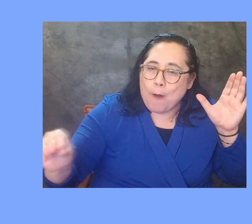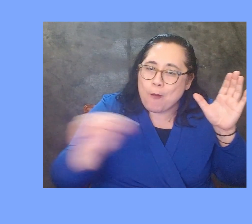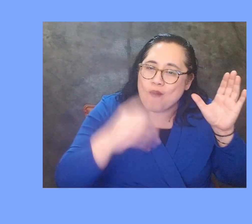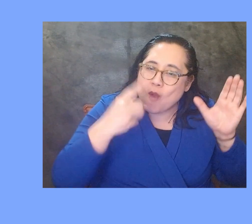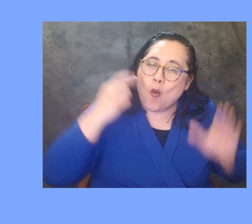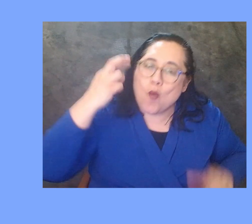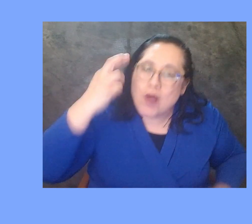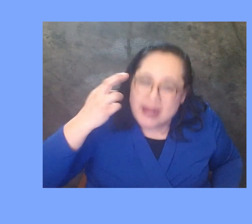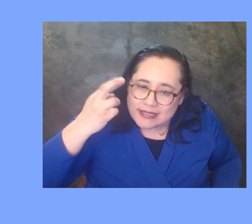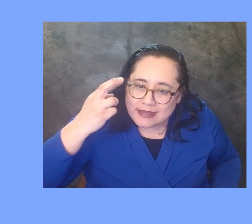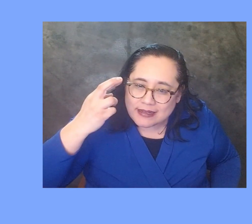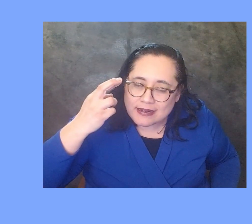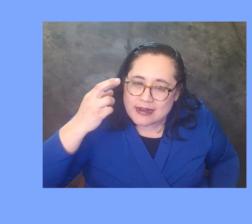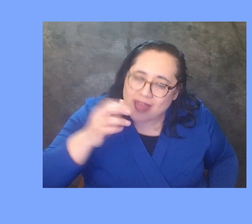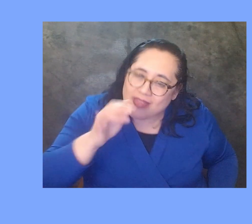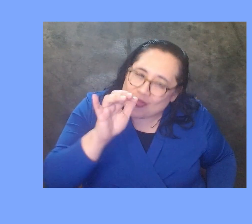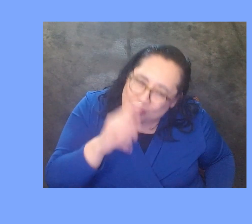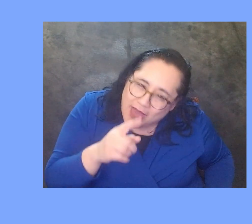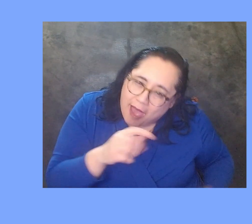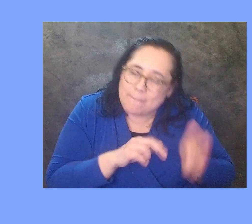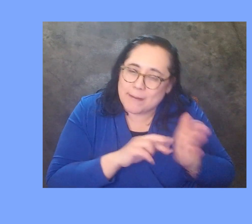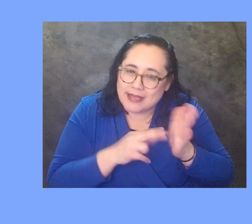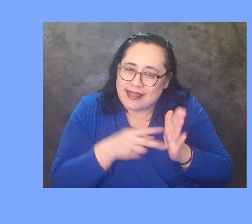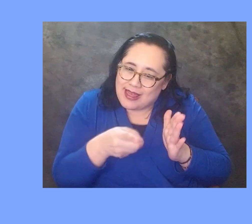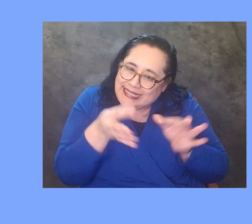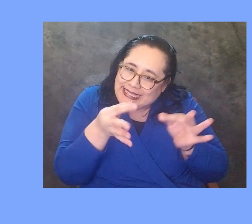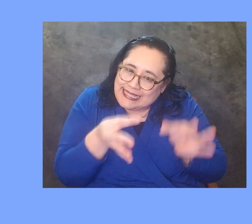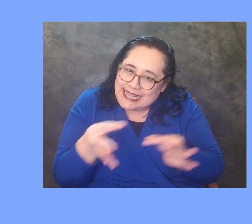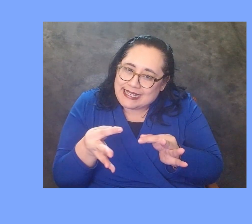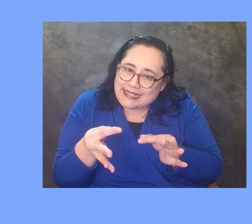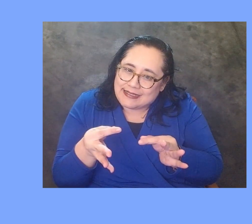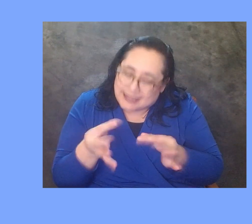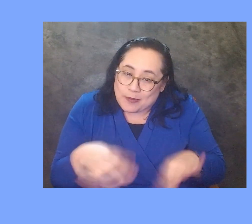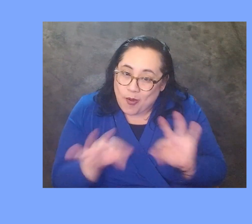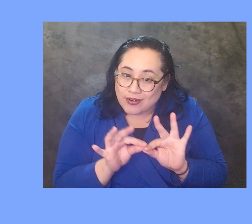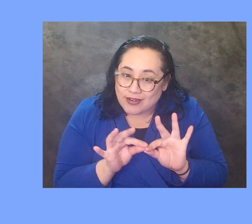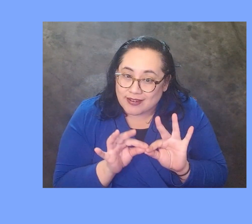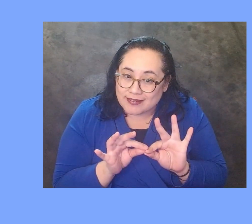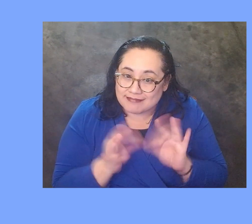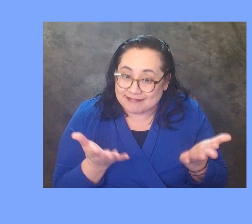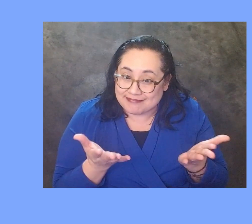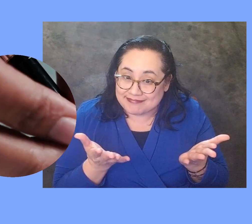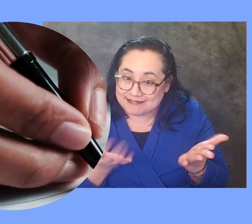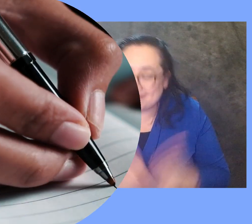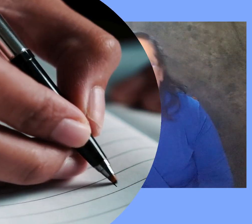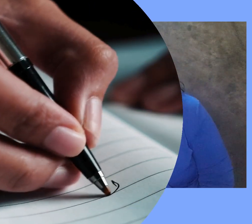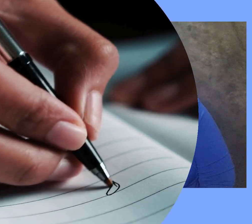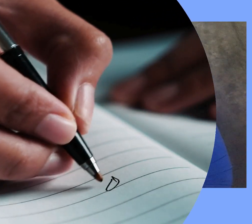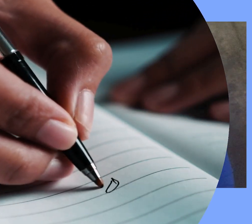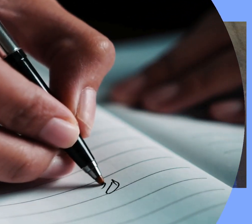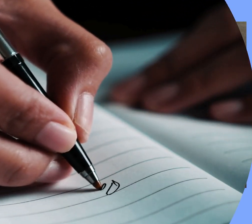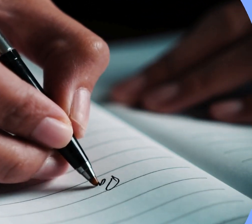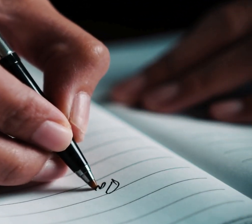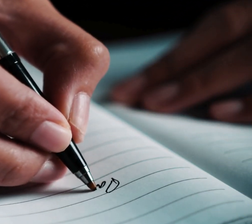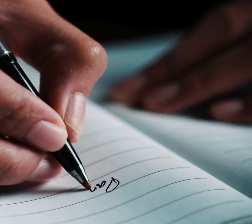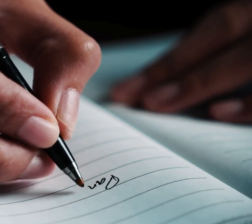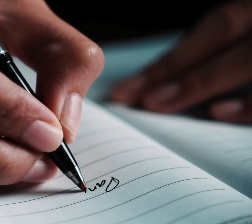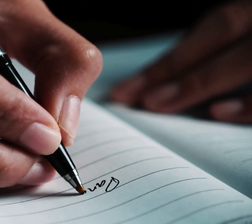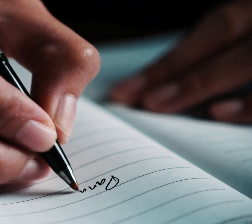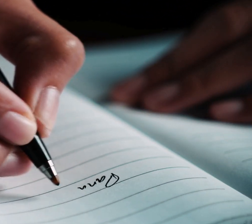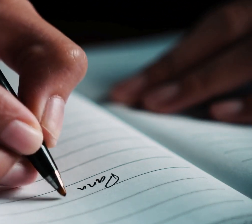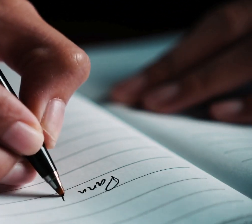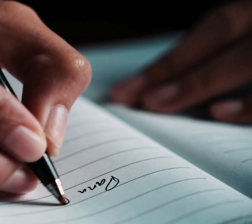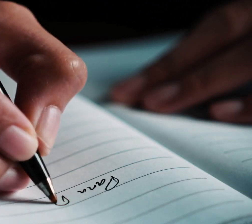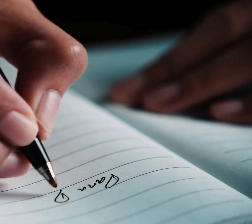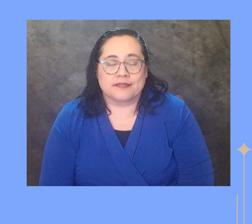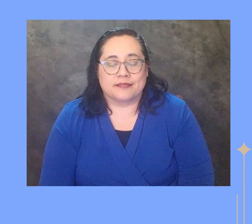better as well. So we're moving for a reason. And that means that that decision is important.